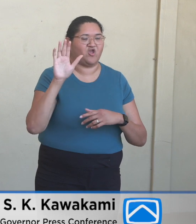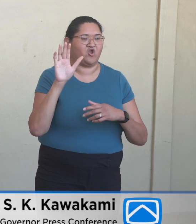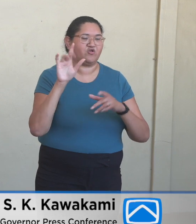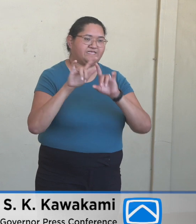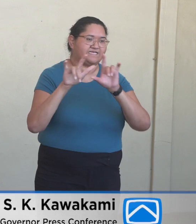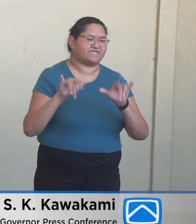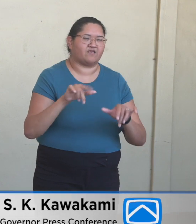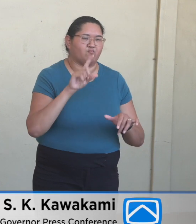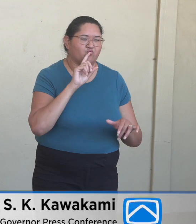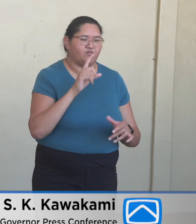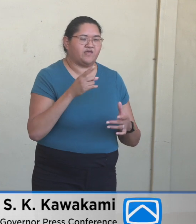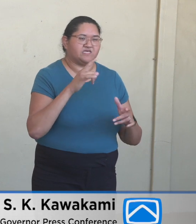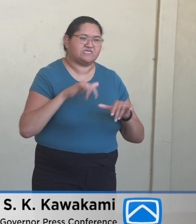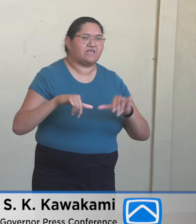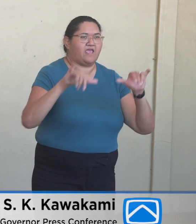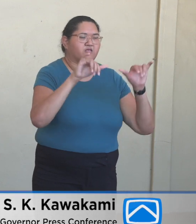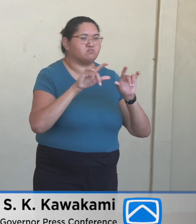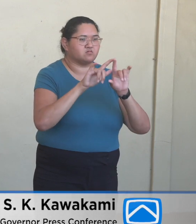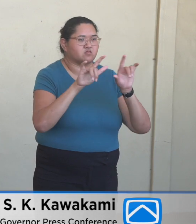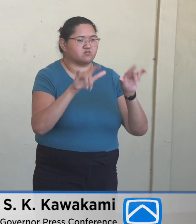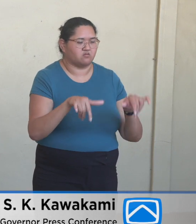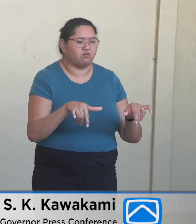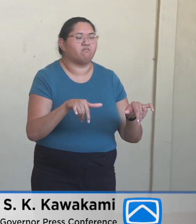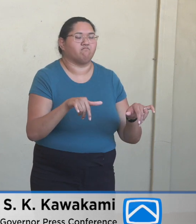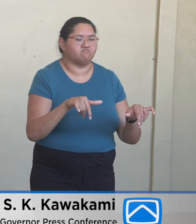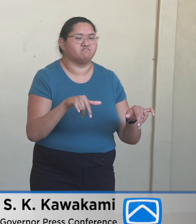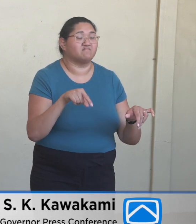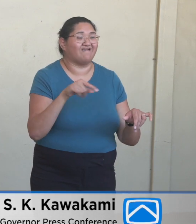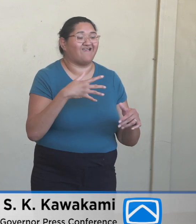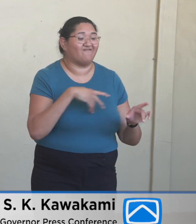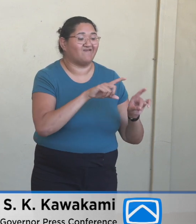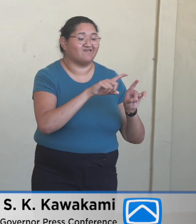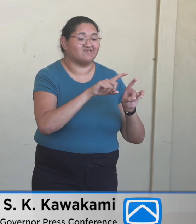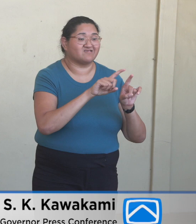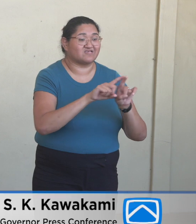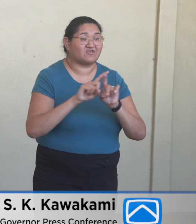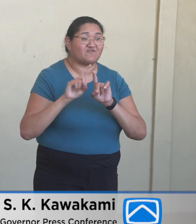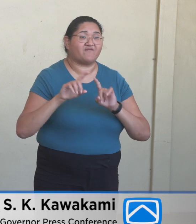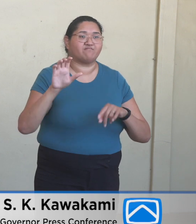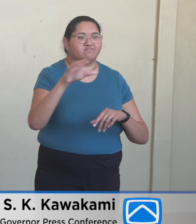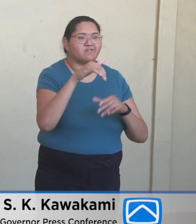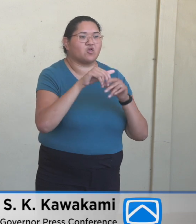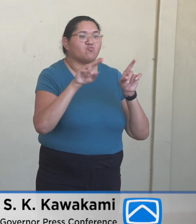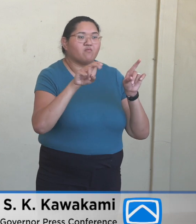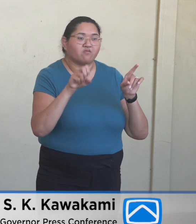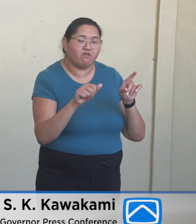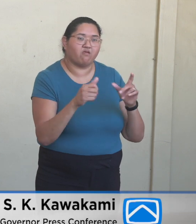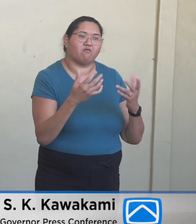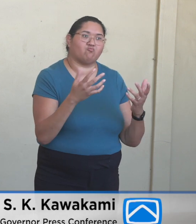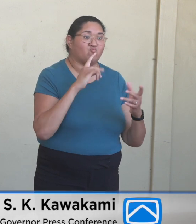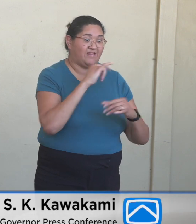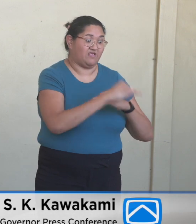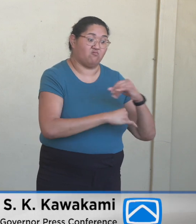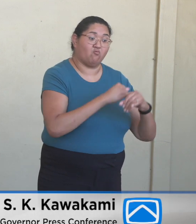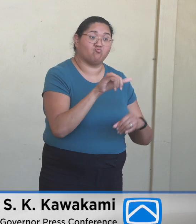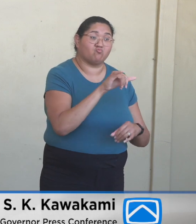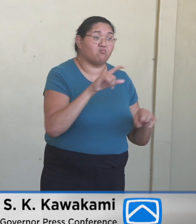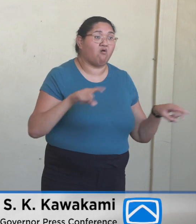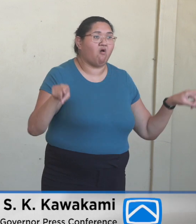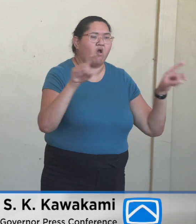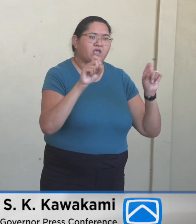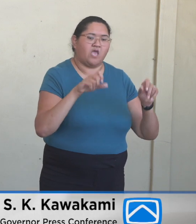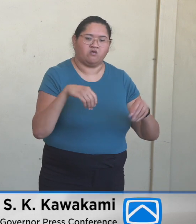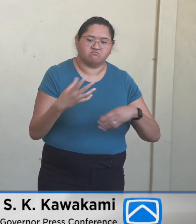and it's basically a standardized system so that different areas of the United States and, in fact, internationally can all